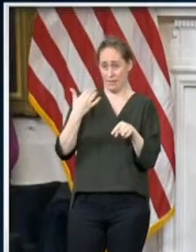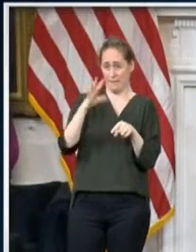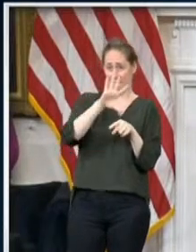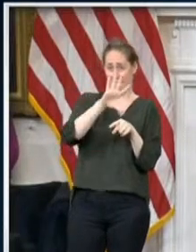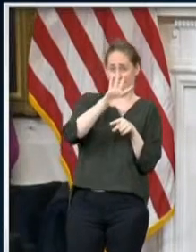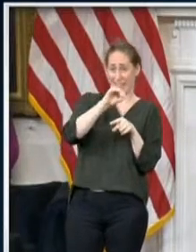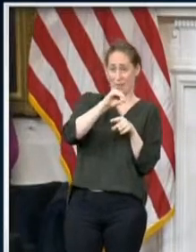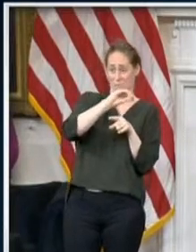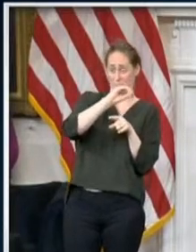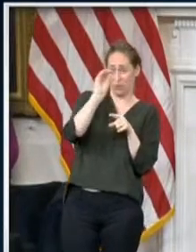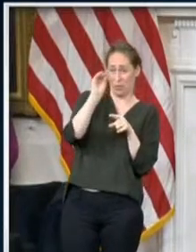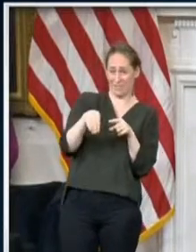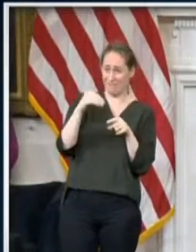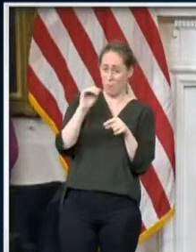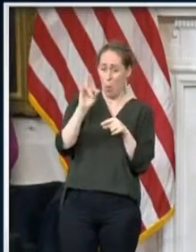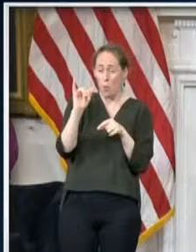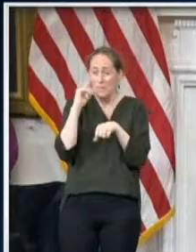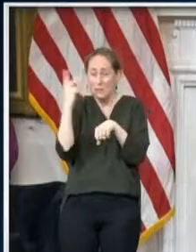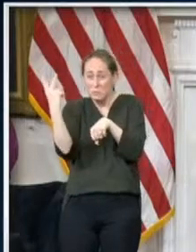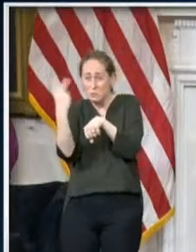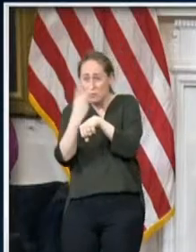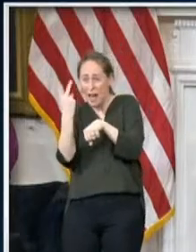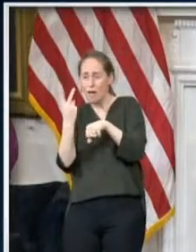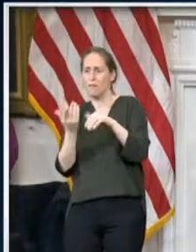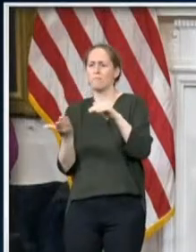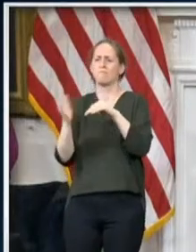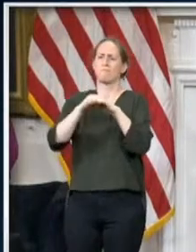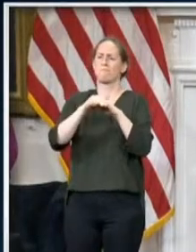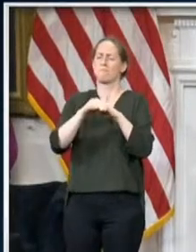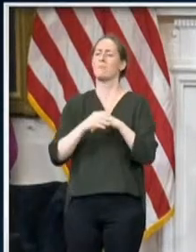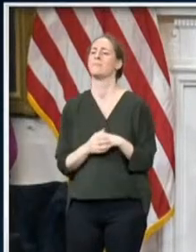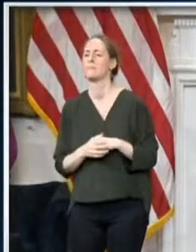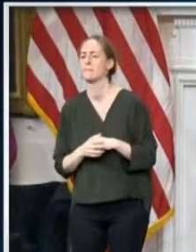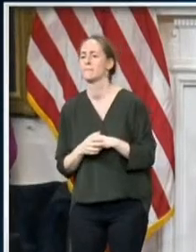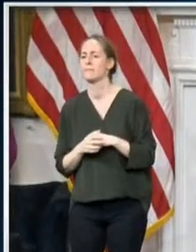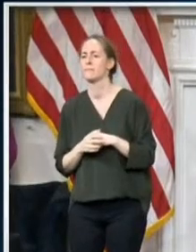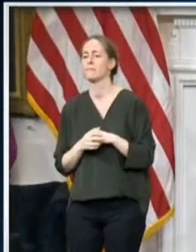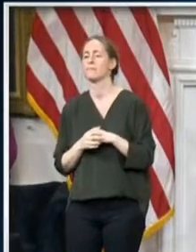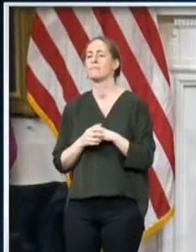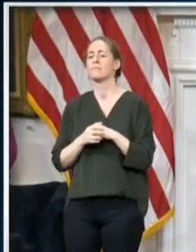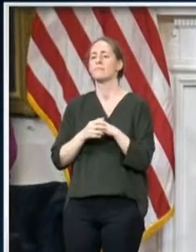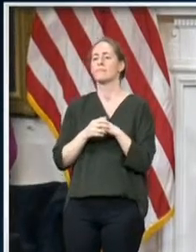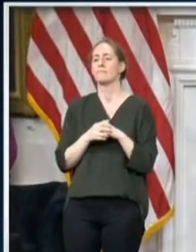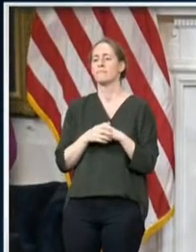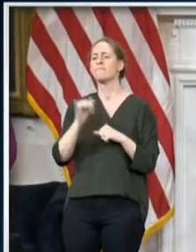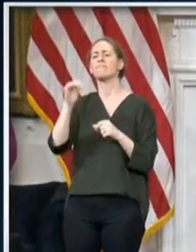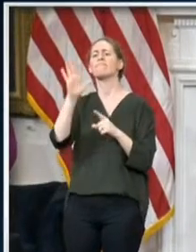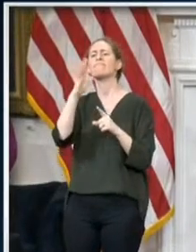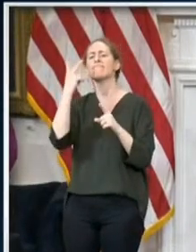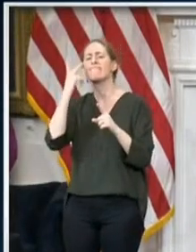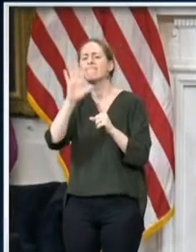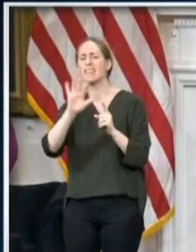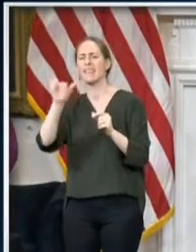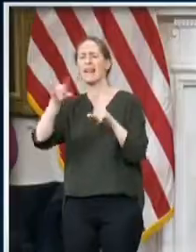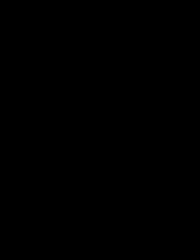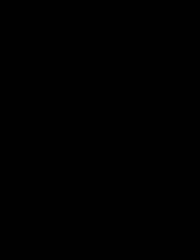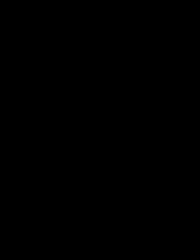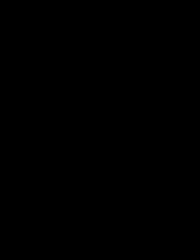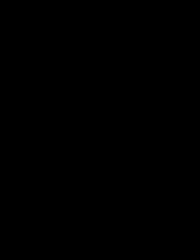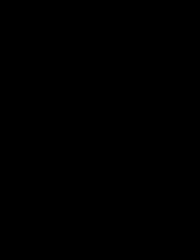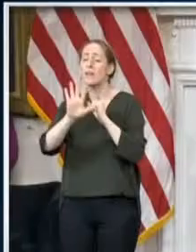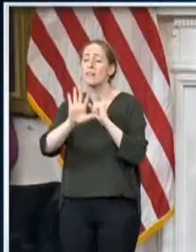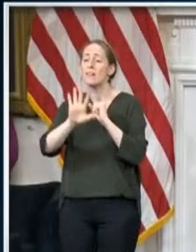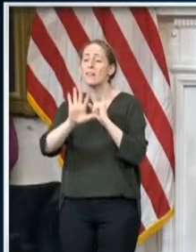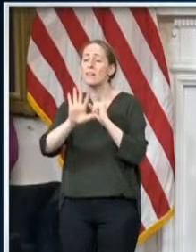Our case rates have now risen above 10 in 22 out of our 24 jurisdictions and above 20 in